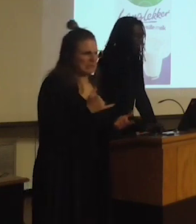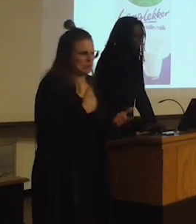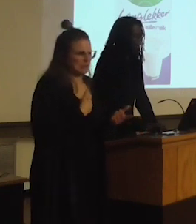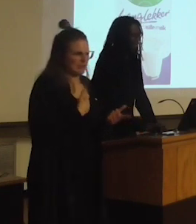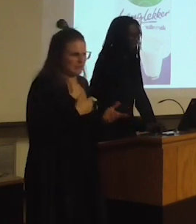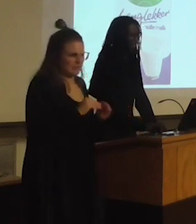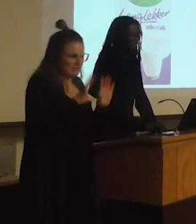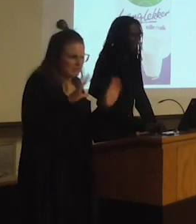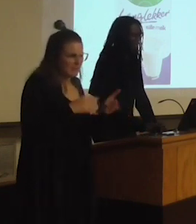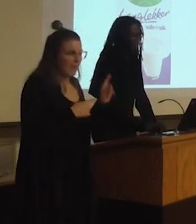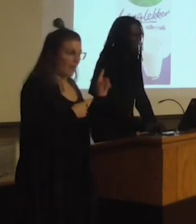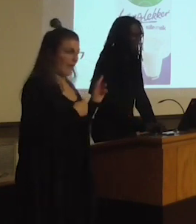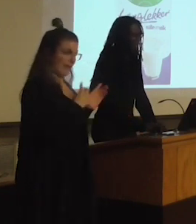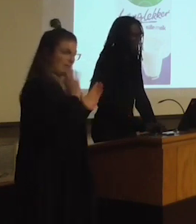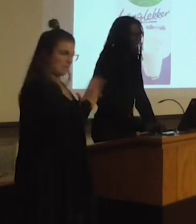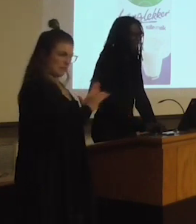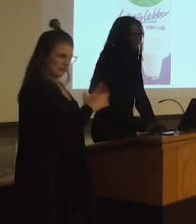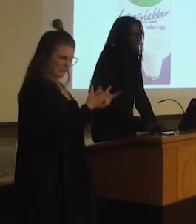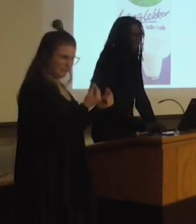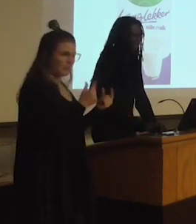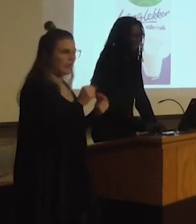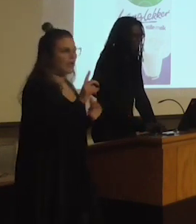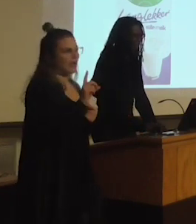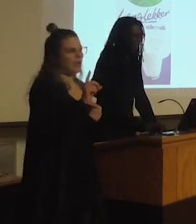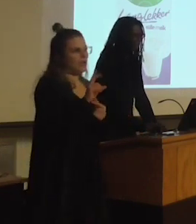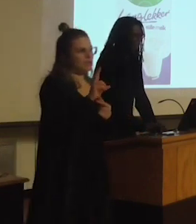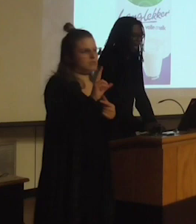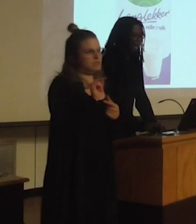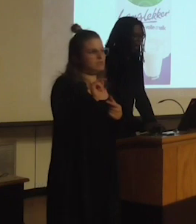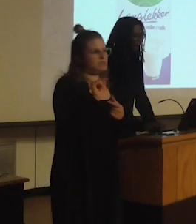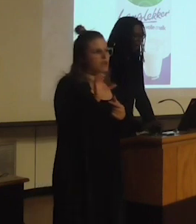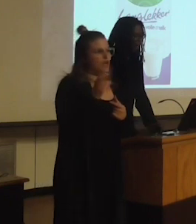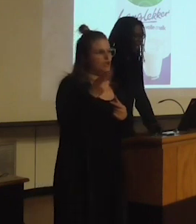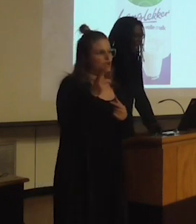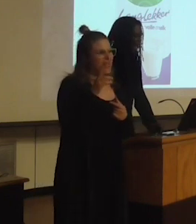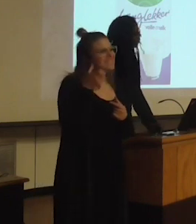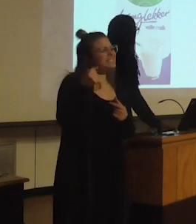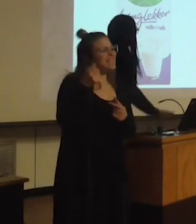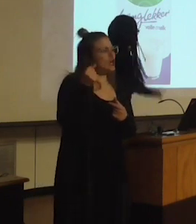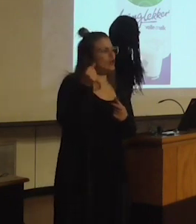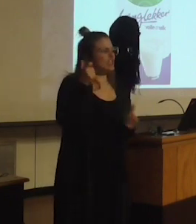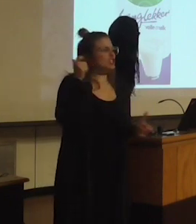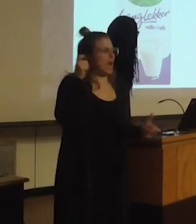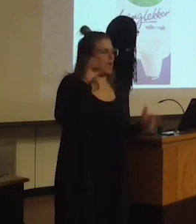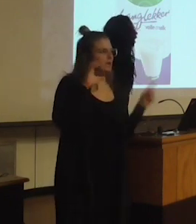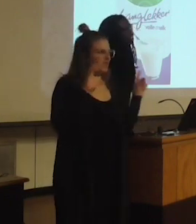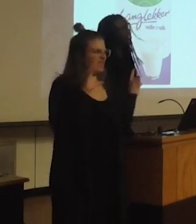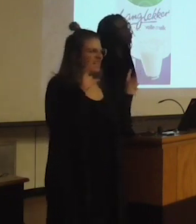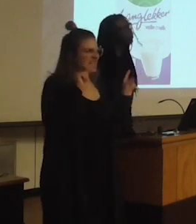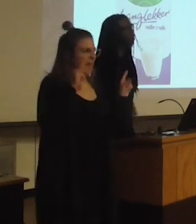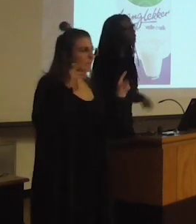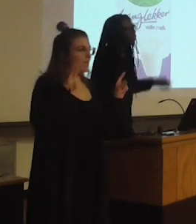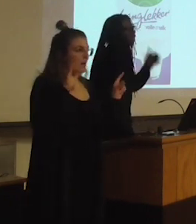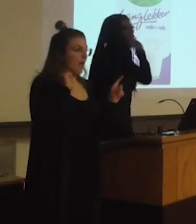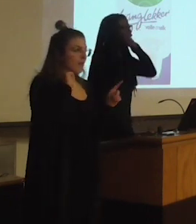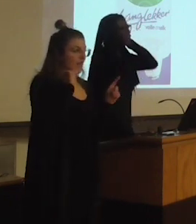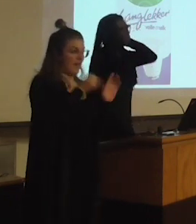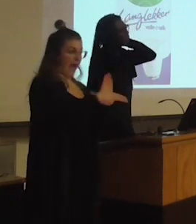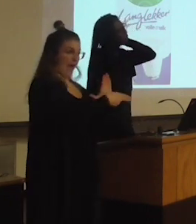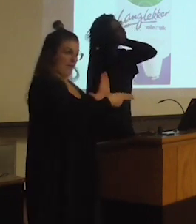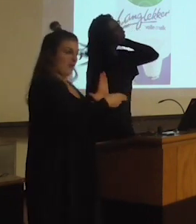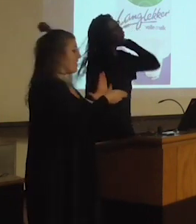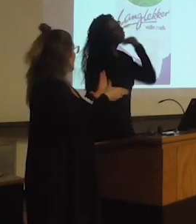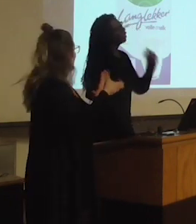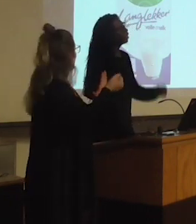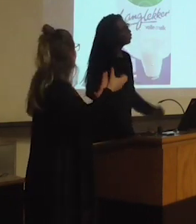But yeah, what you're looking at in this image is Dutch dairy giant Campina. They have added the flag to their milk so